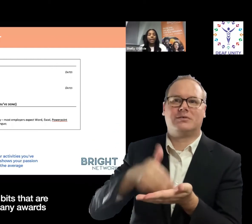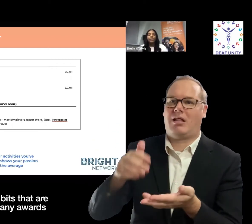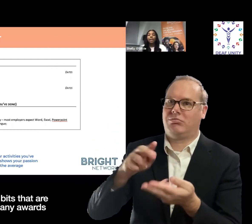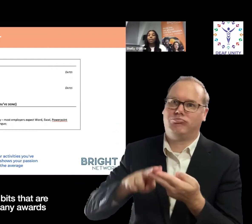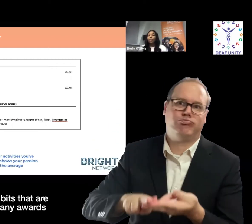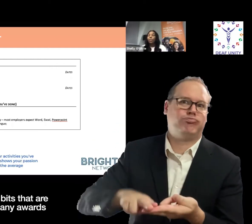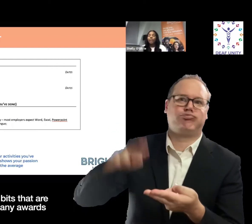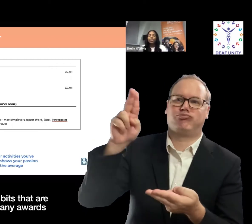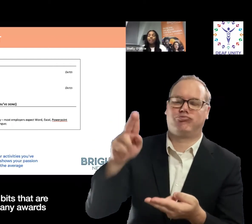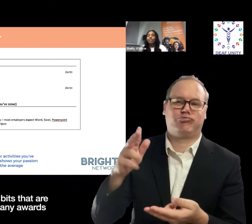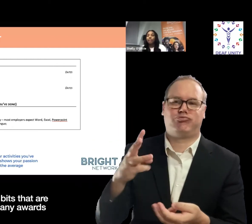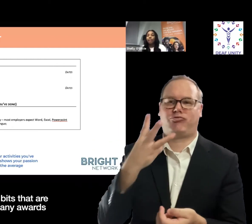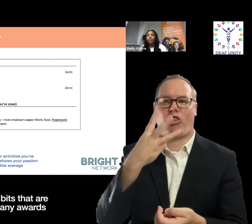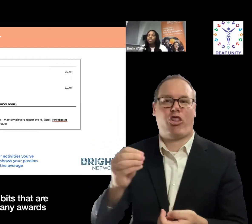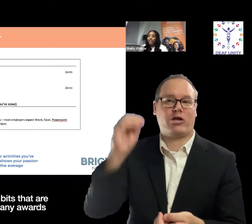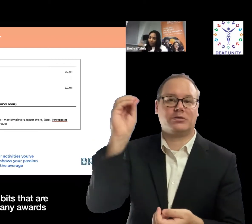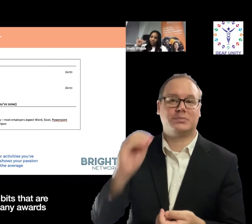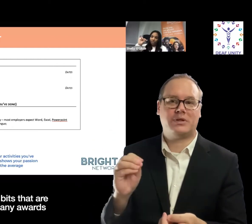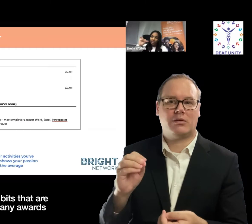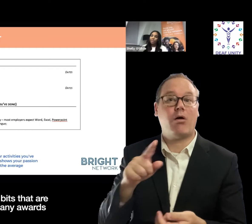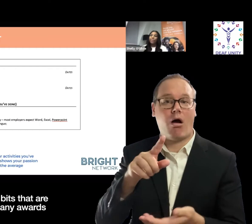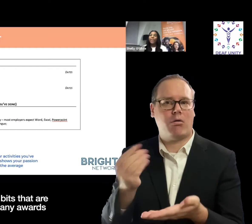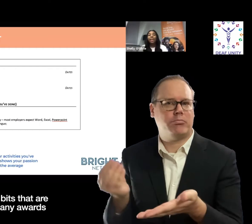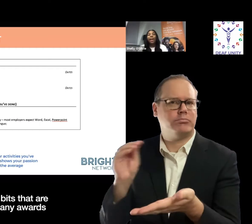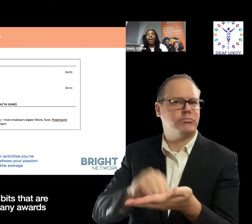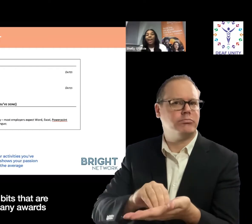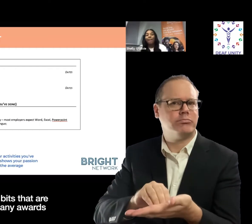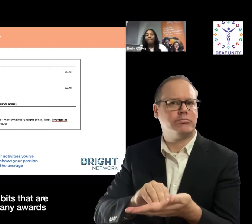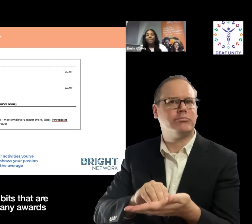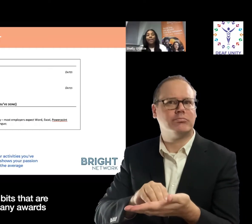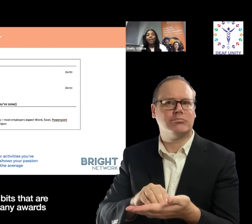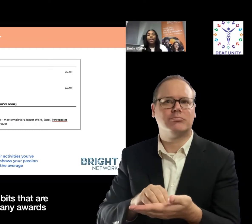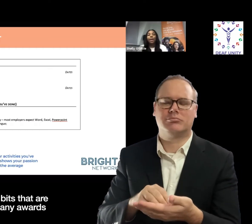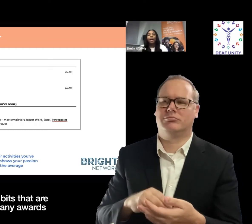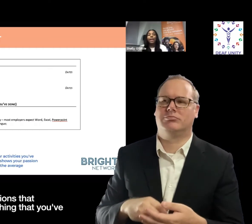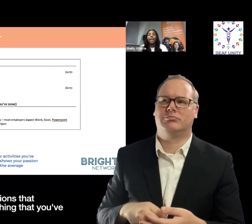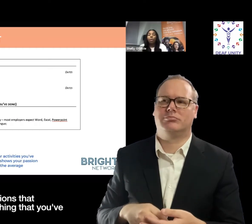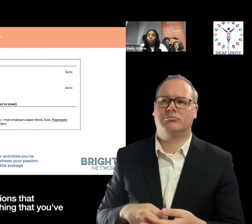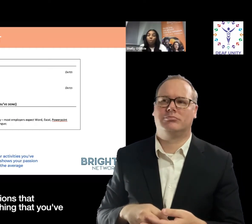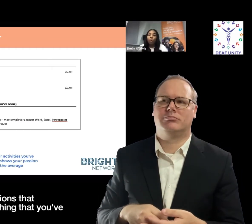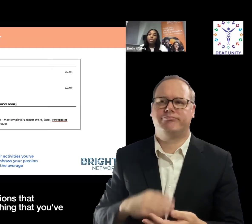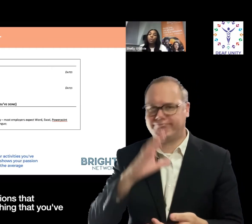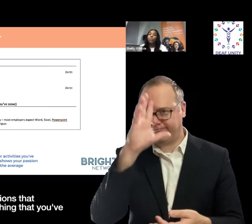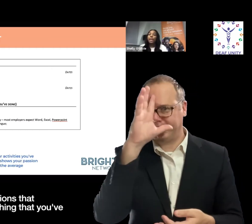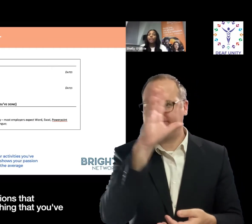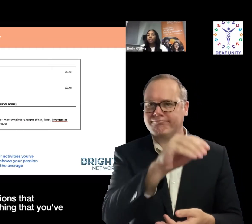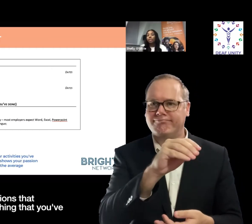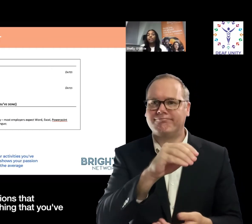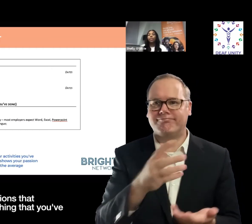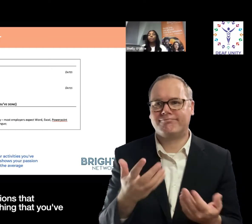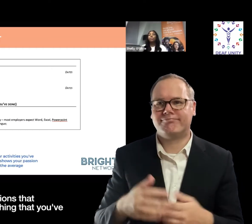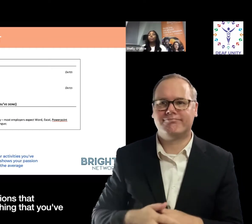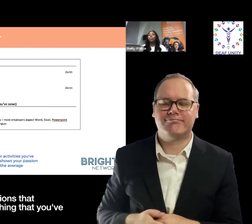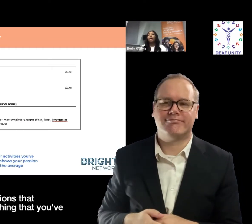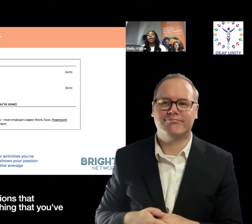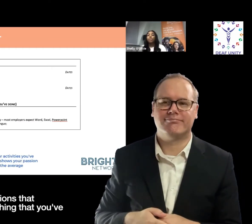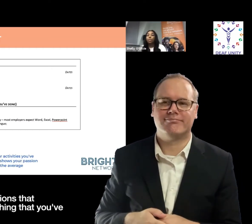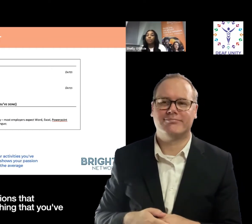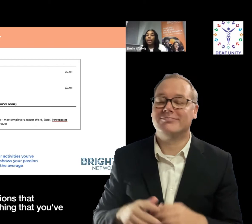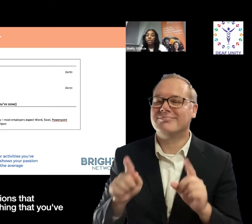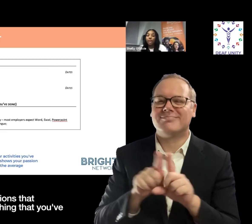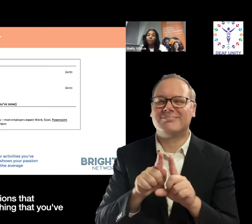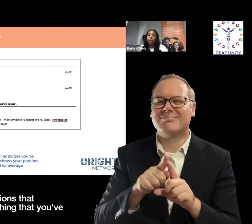those bits that are always nice to dash onto the CV. Any awards or extra skills or